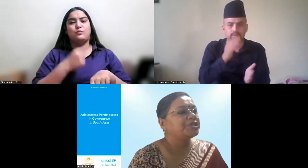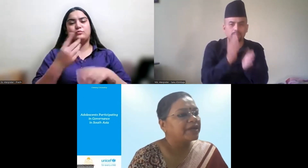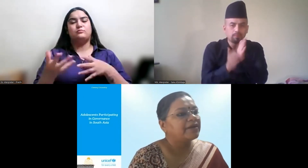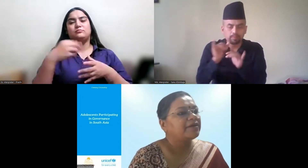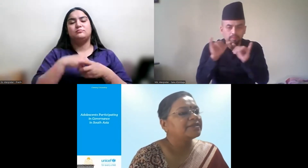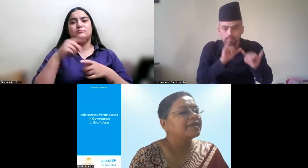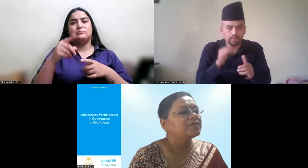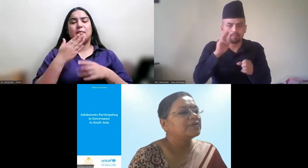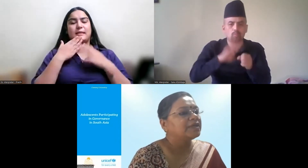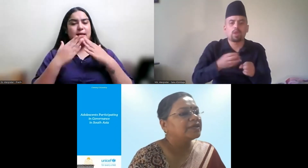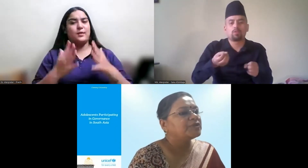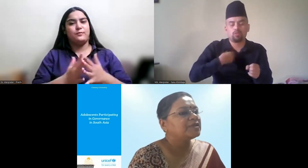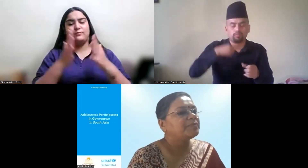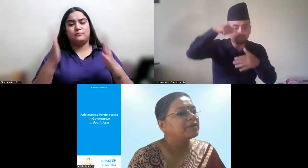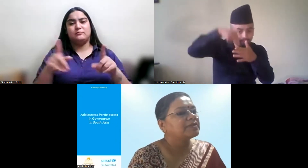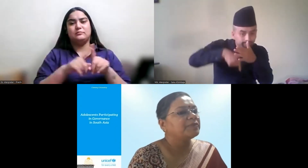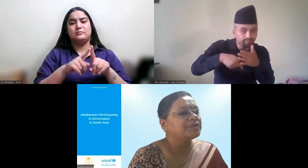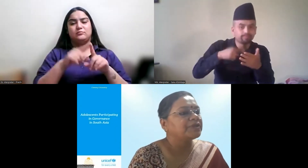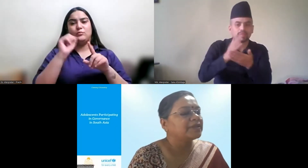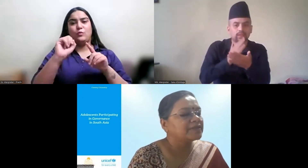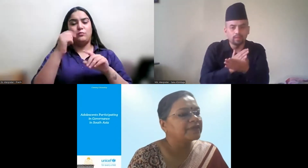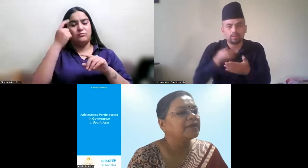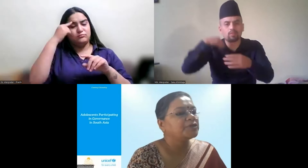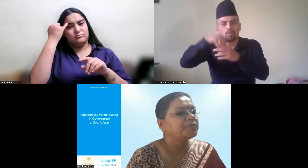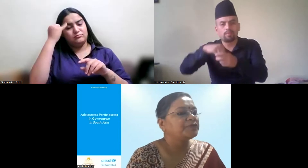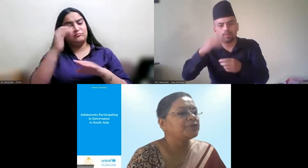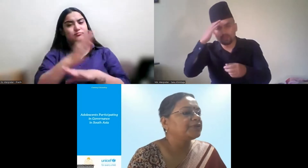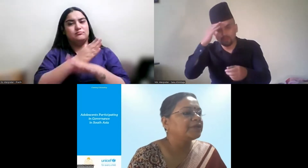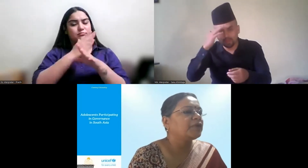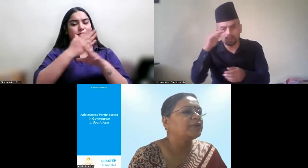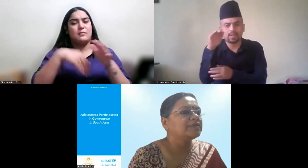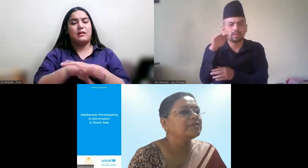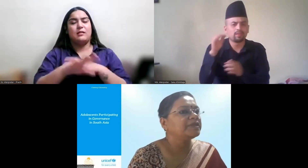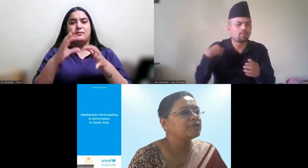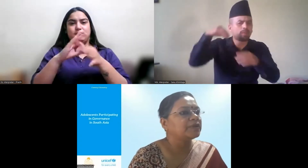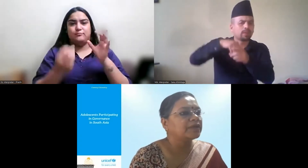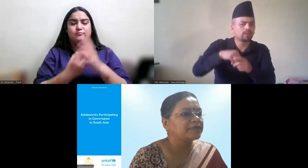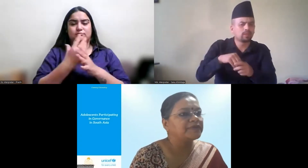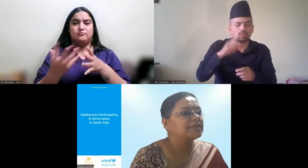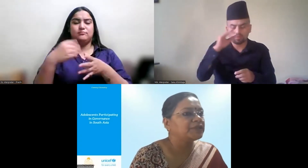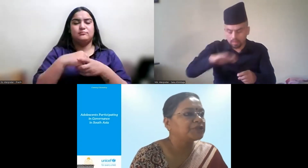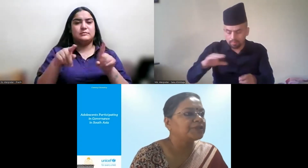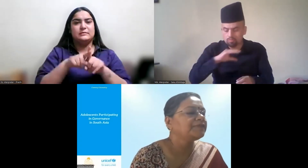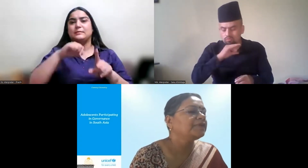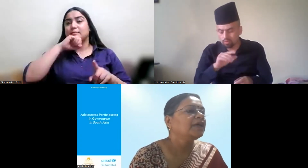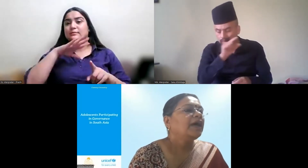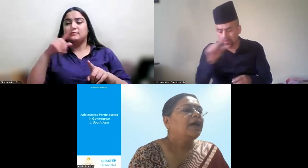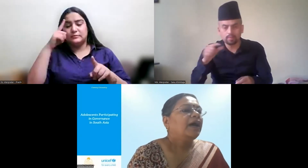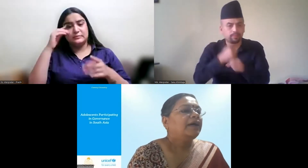to share our insights on the agency, participation, and civic engagement of children and adolescents based on our Safe City